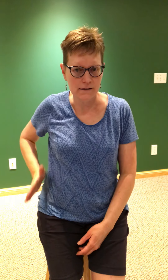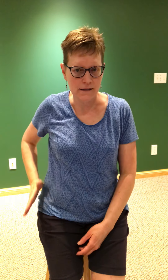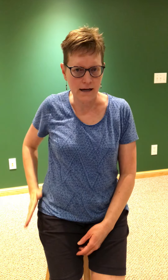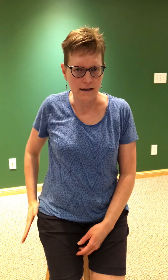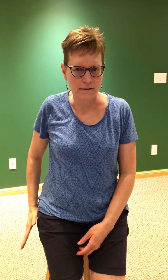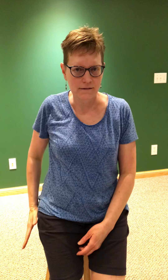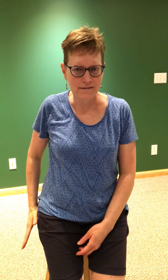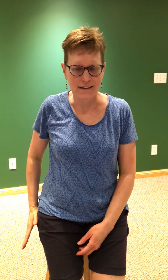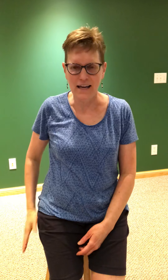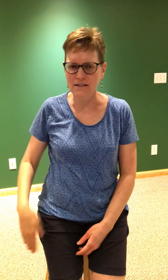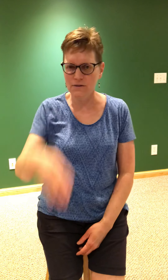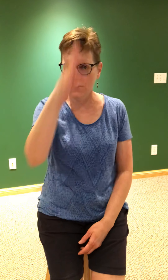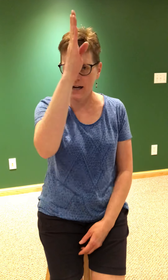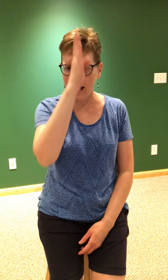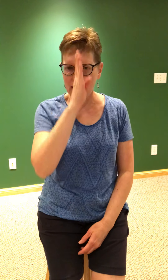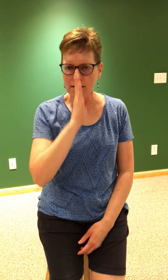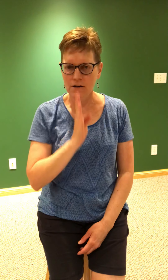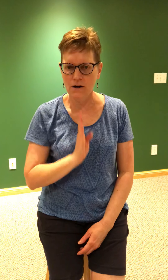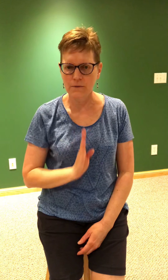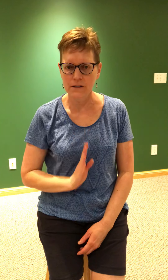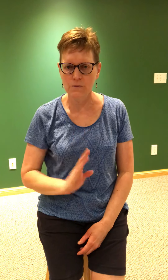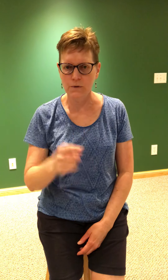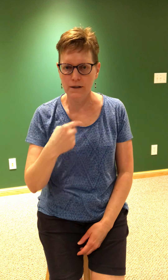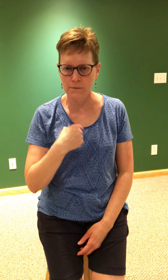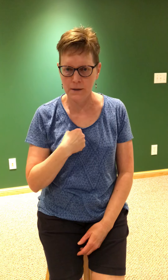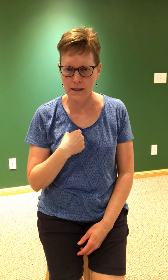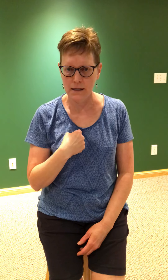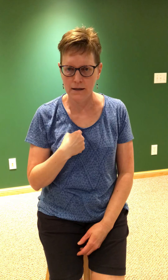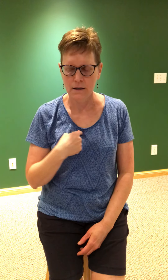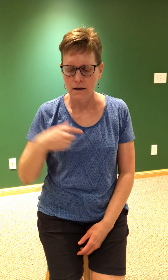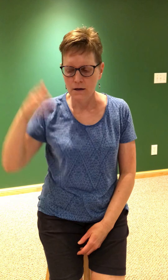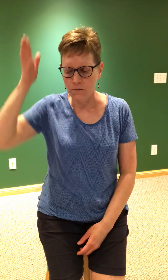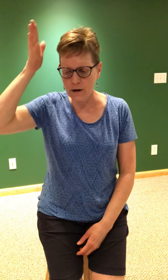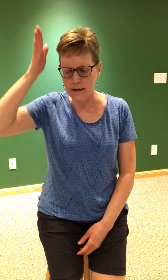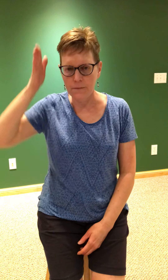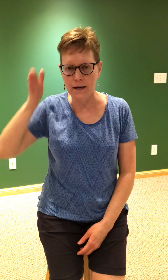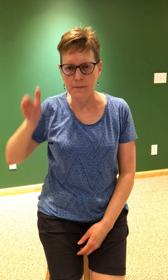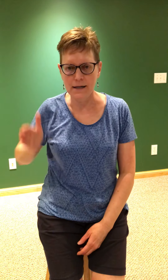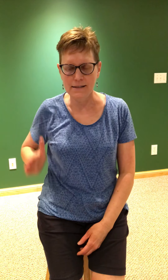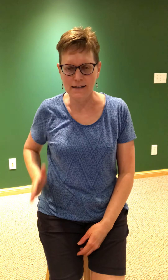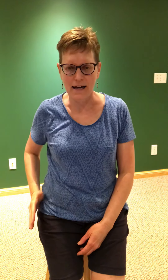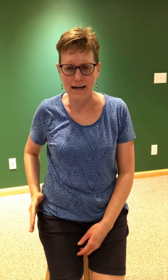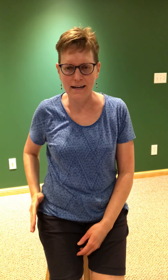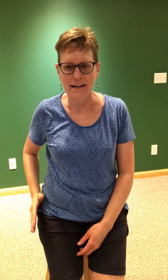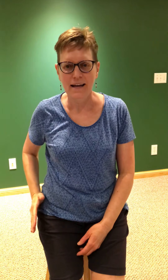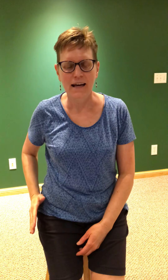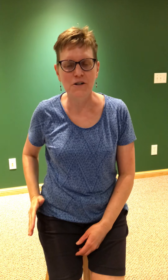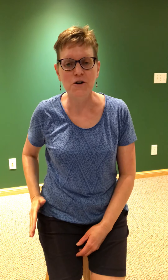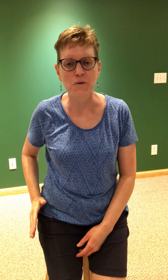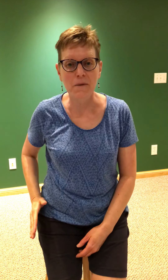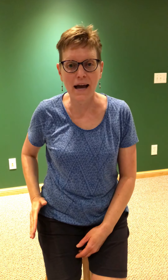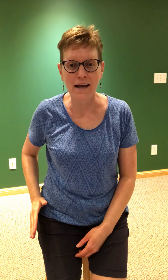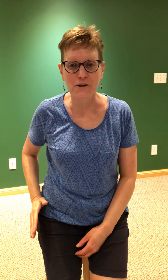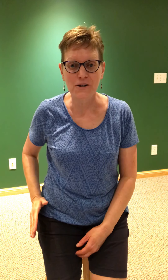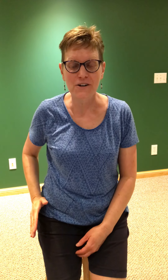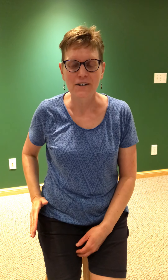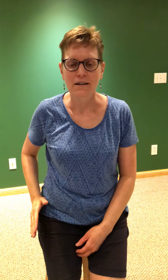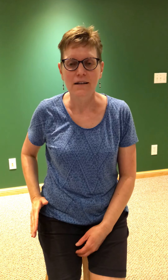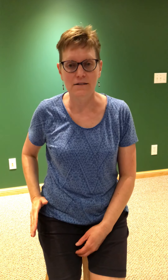side. Okay, so God's always with me, right by my side. And no matter is